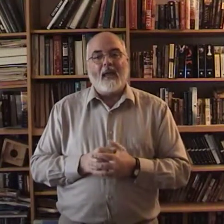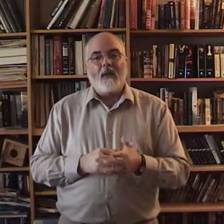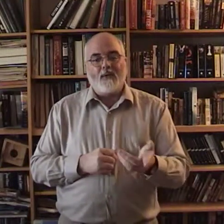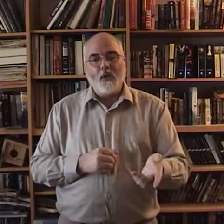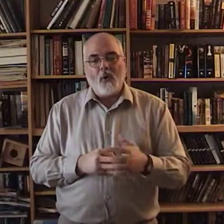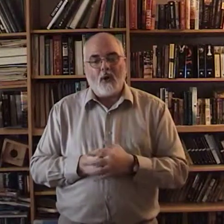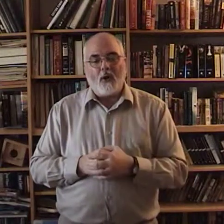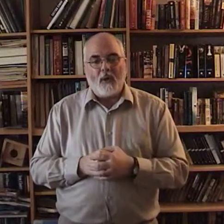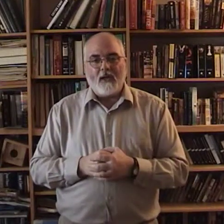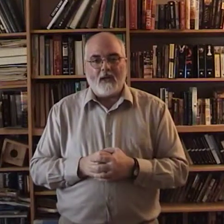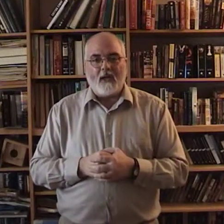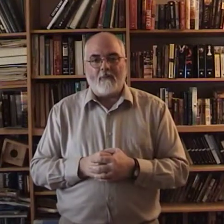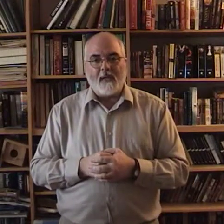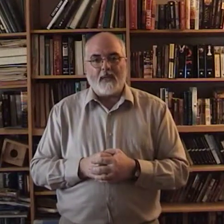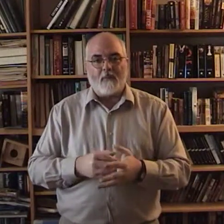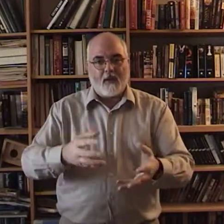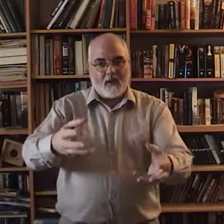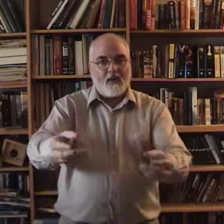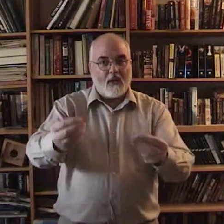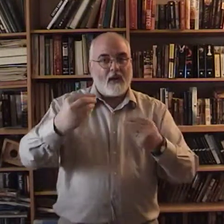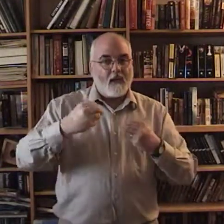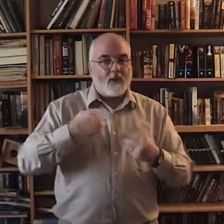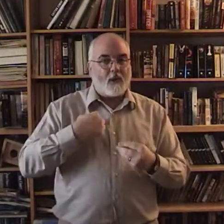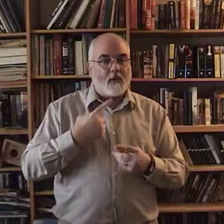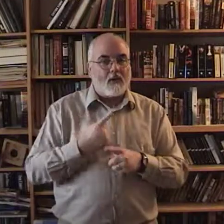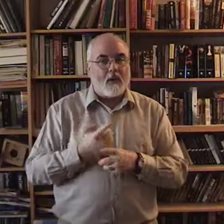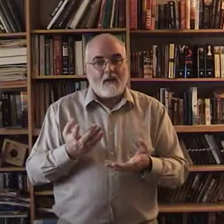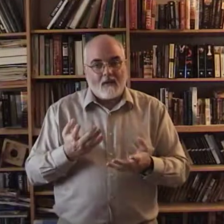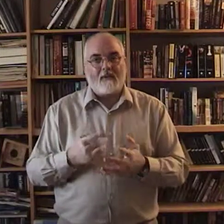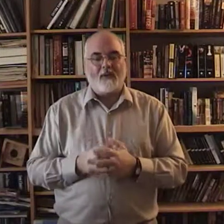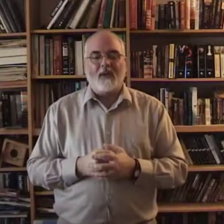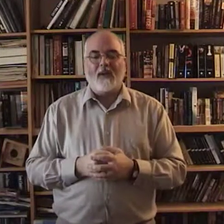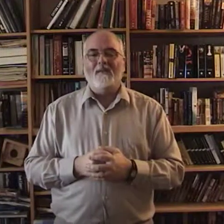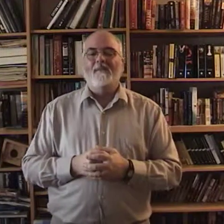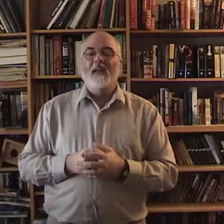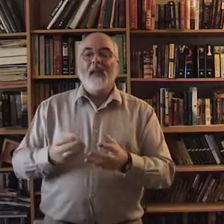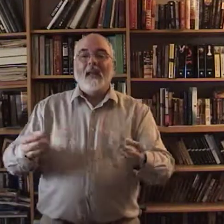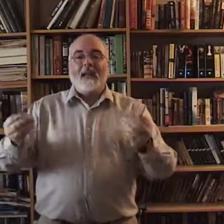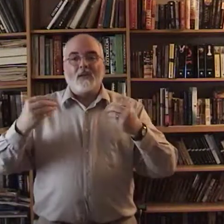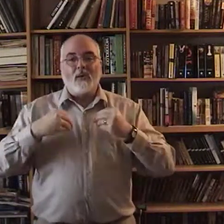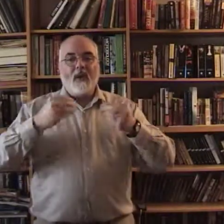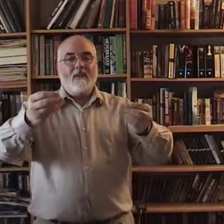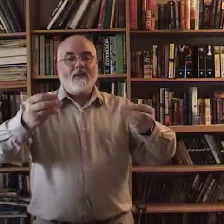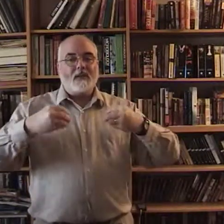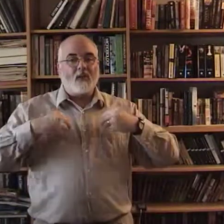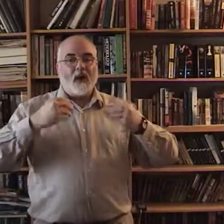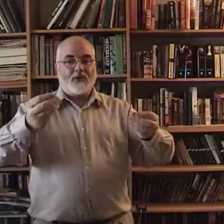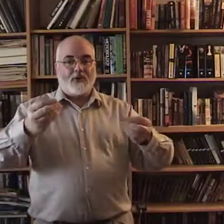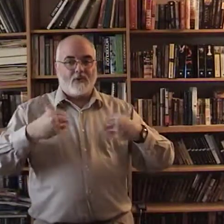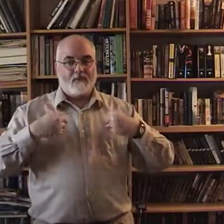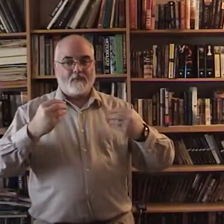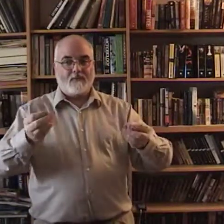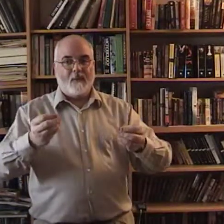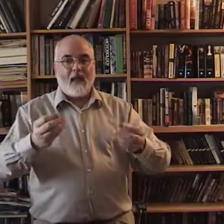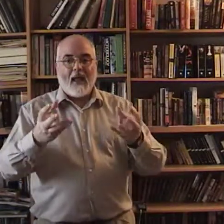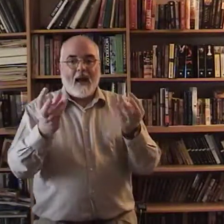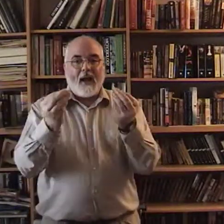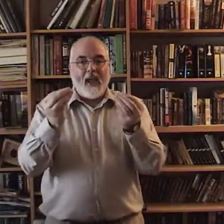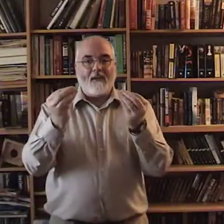If you are going to give me something, you're going to give it to me, right? Okay? So give is directional. I have it in